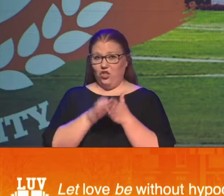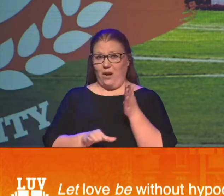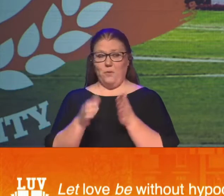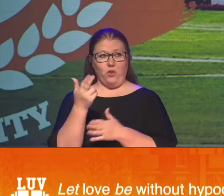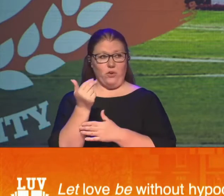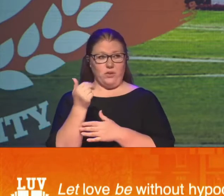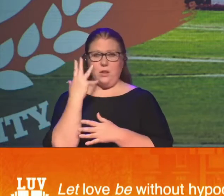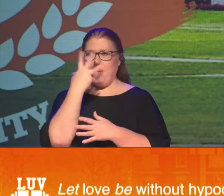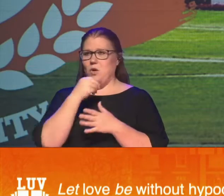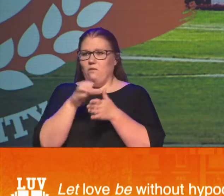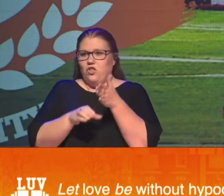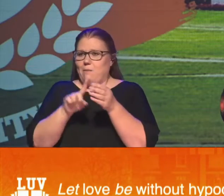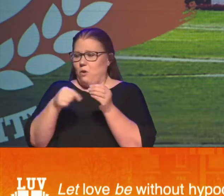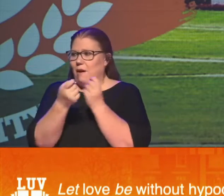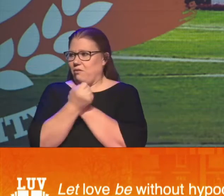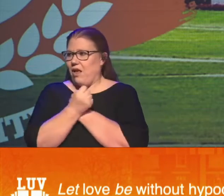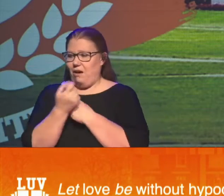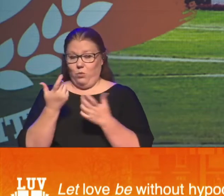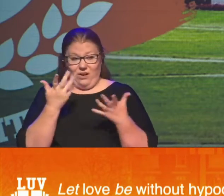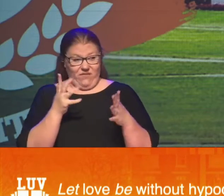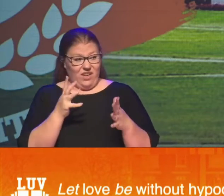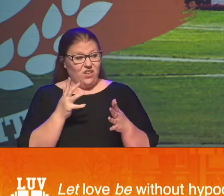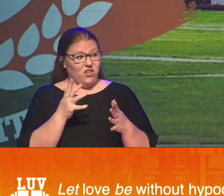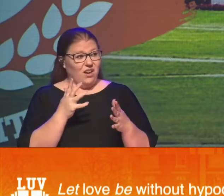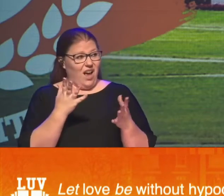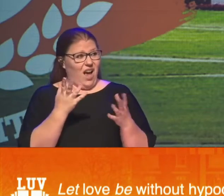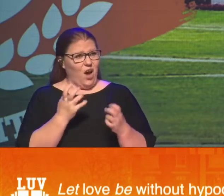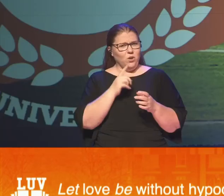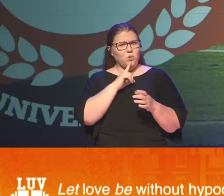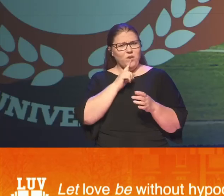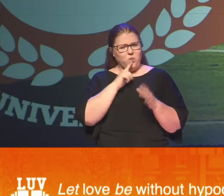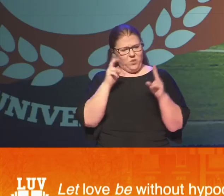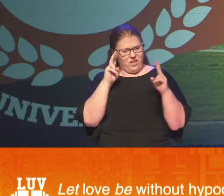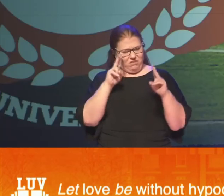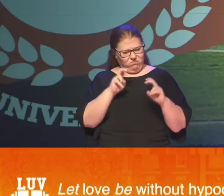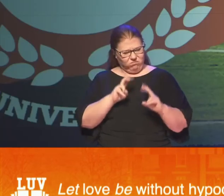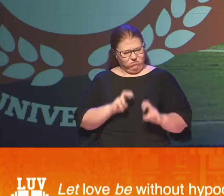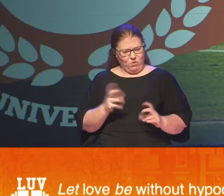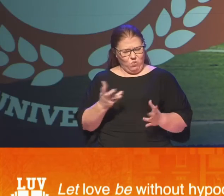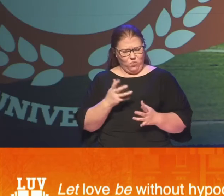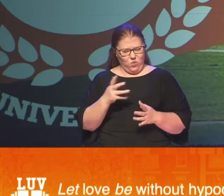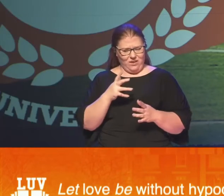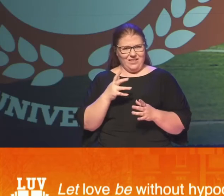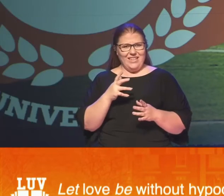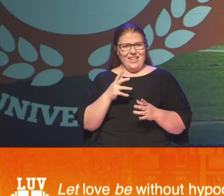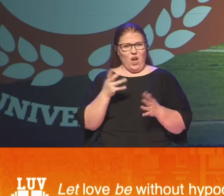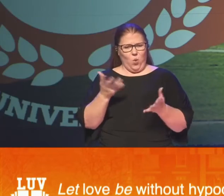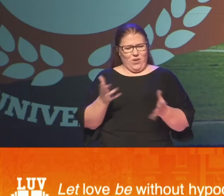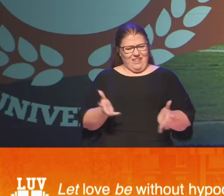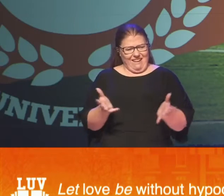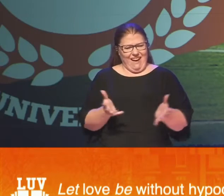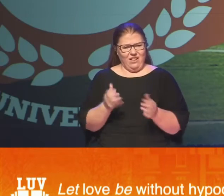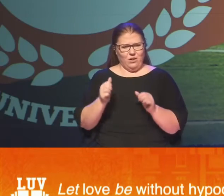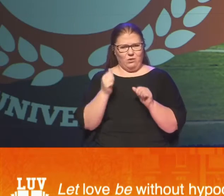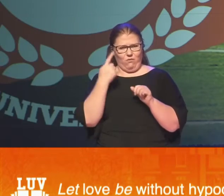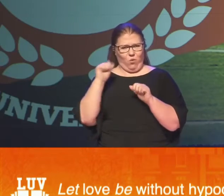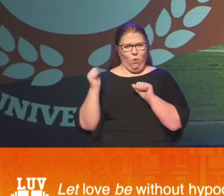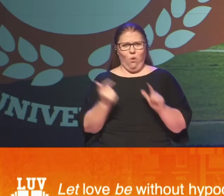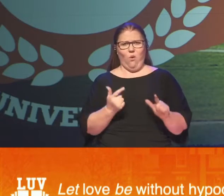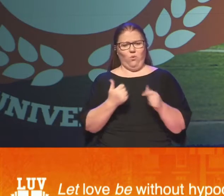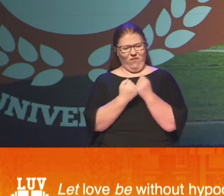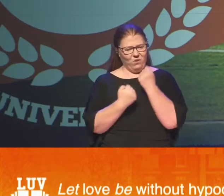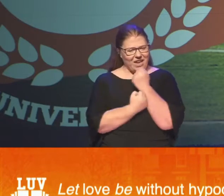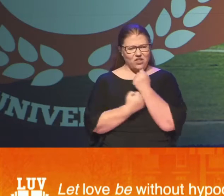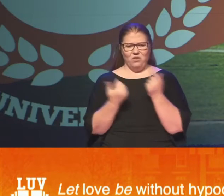beautiful chapter on love. And as we concluded, I said, I want to just kind of dig into what's the catalyst for it all? What's the foundation for it